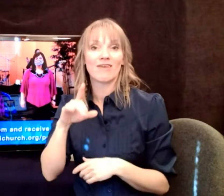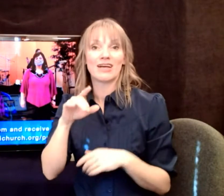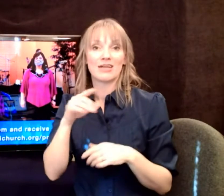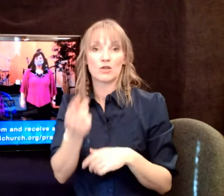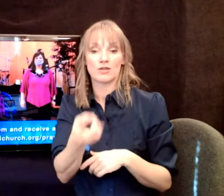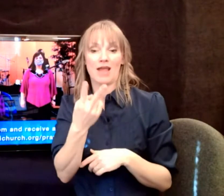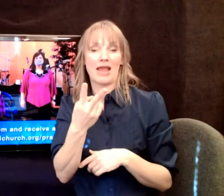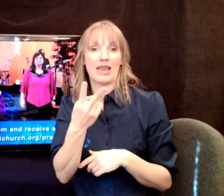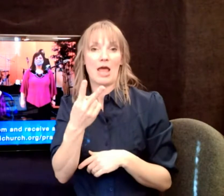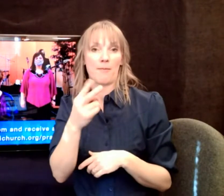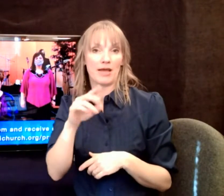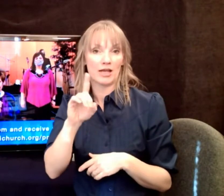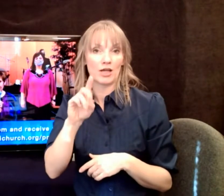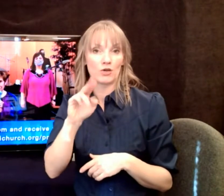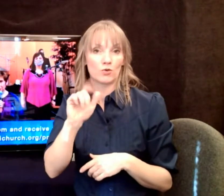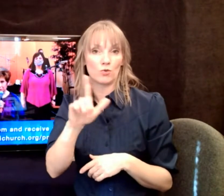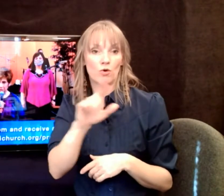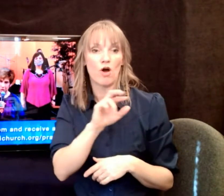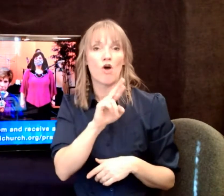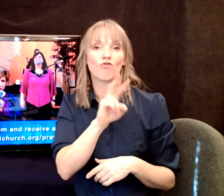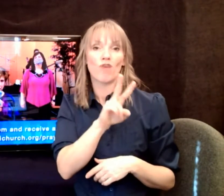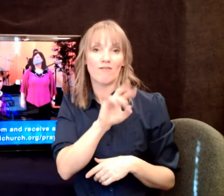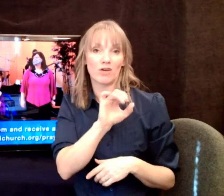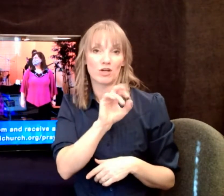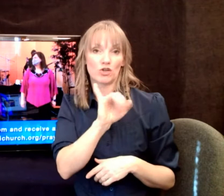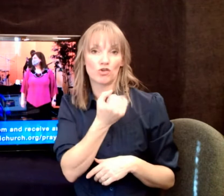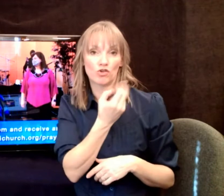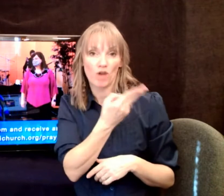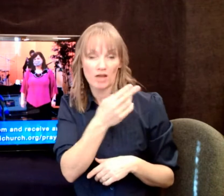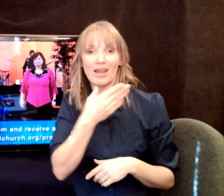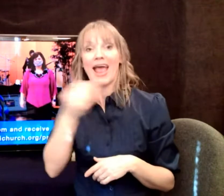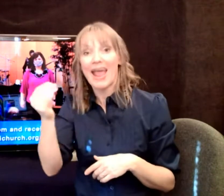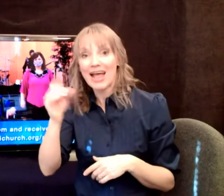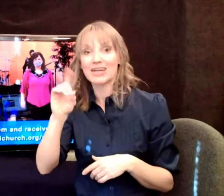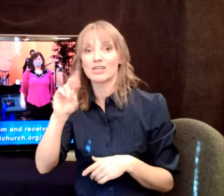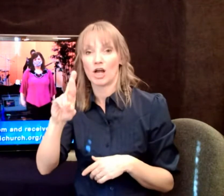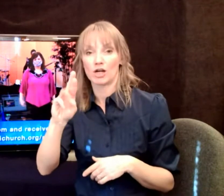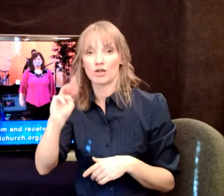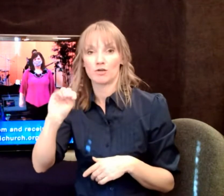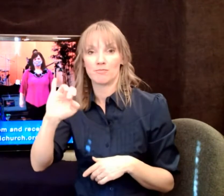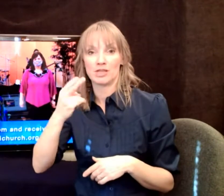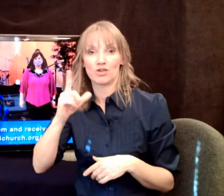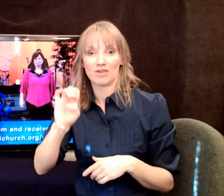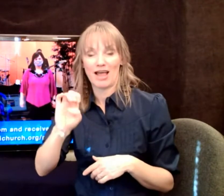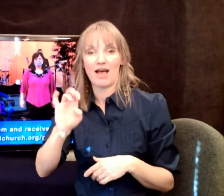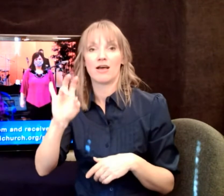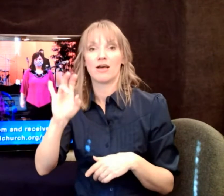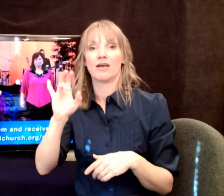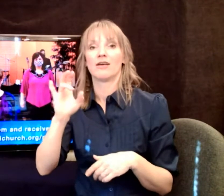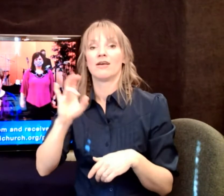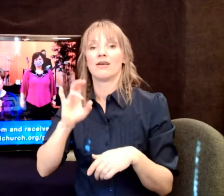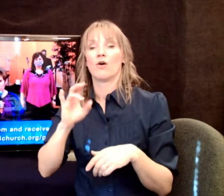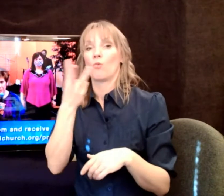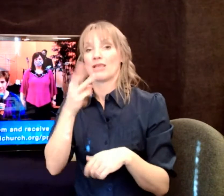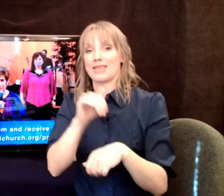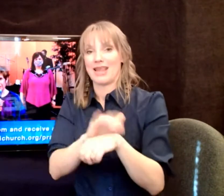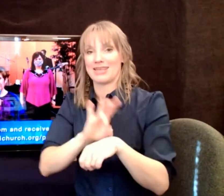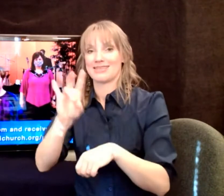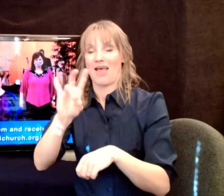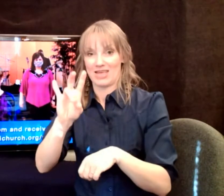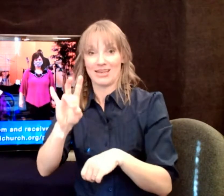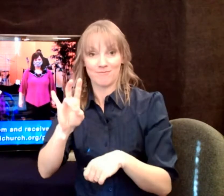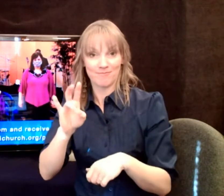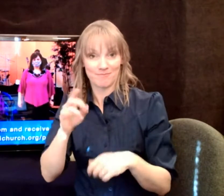Reverend Josh and Dr. Michelle Medrano. And so, 7 o'clock Wednesday night, don't miss it. And so